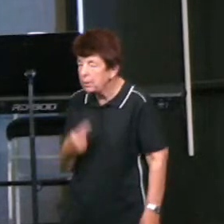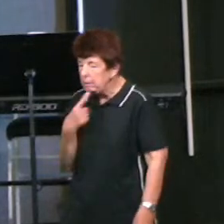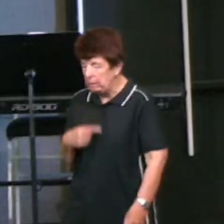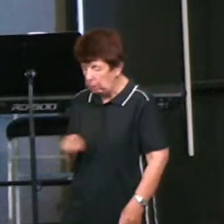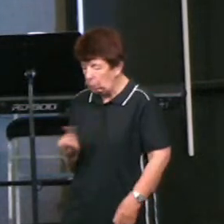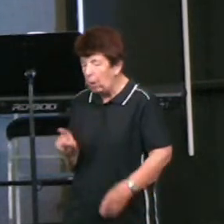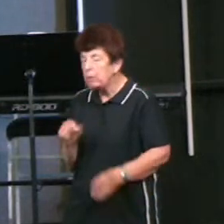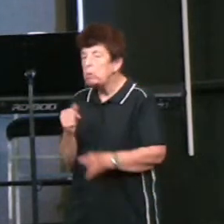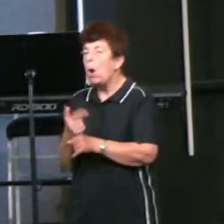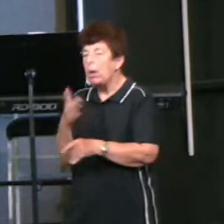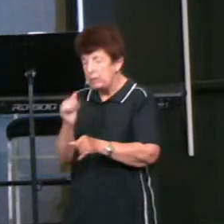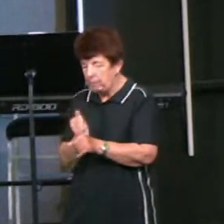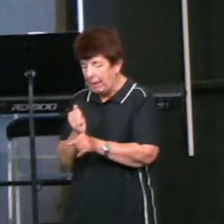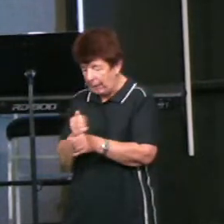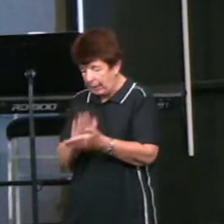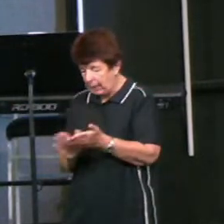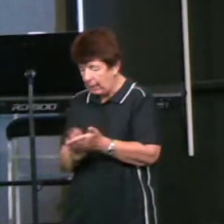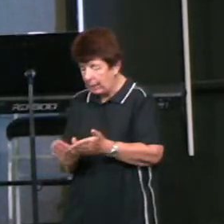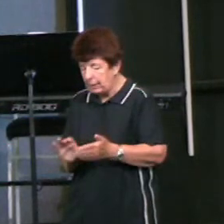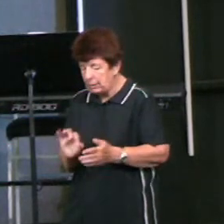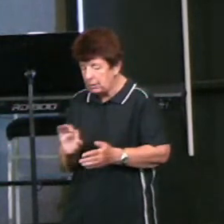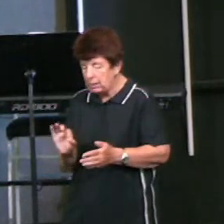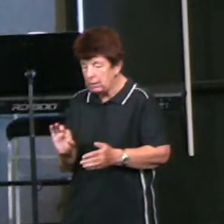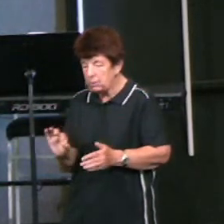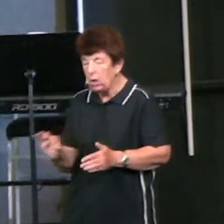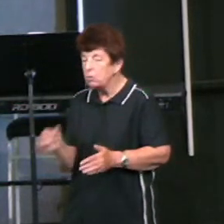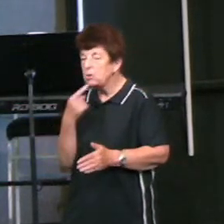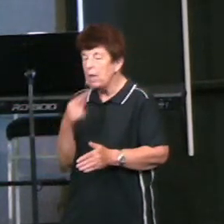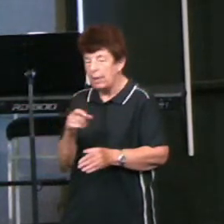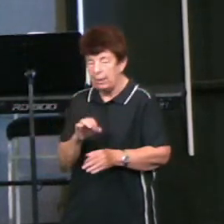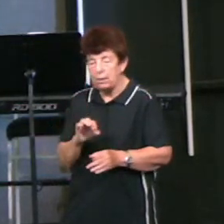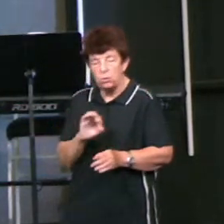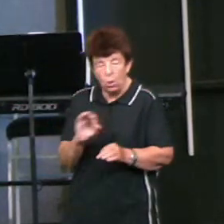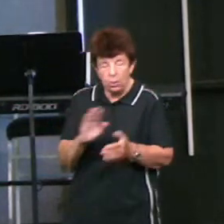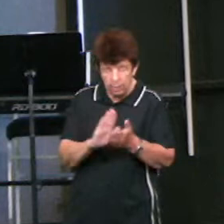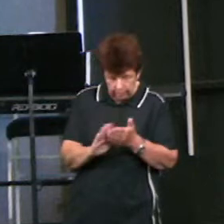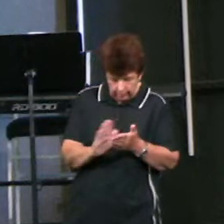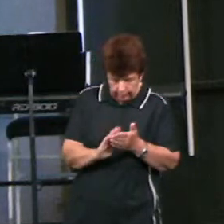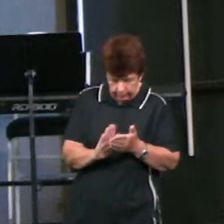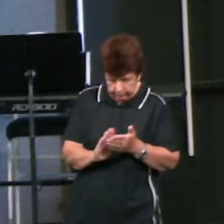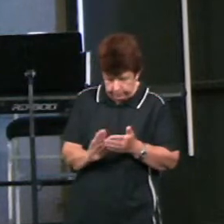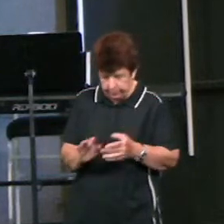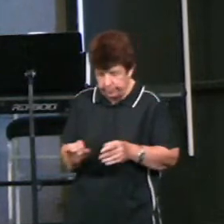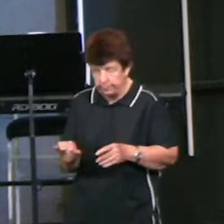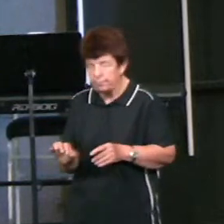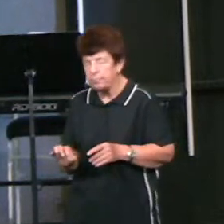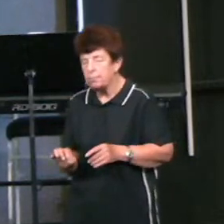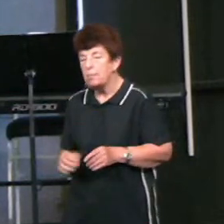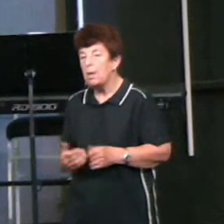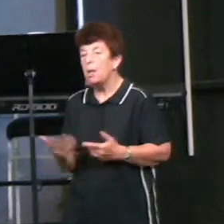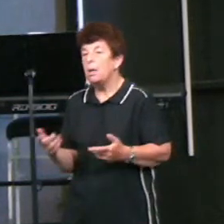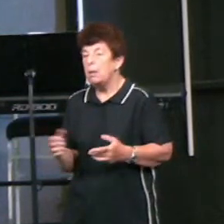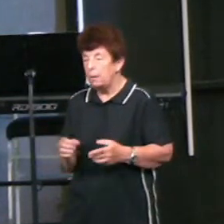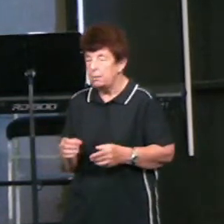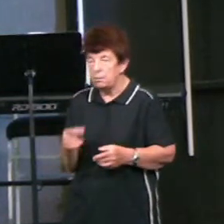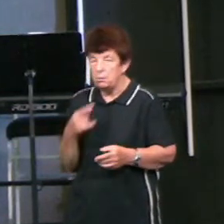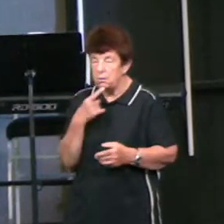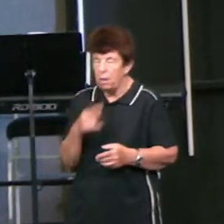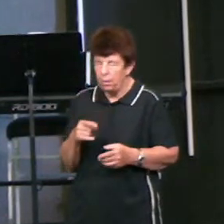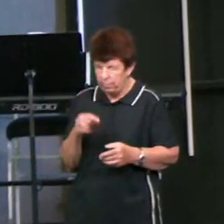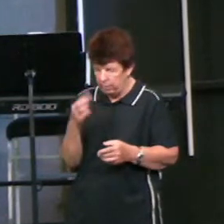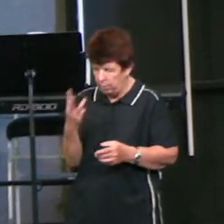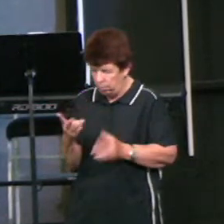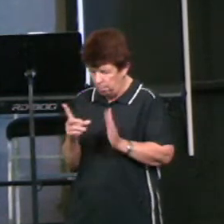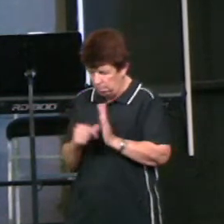I've called clean, don't call common. And so we see Peter's confused. God has emphasized this not once, not twice, but